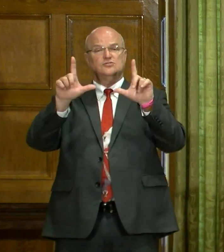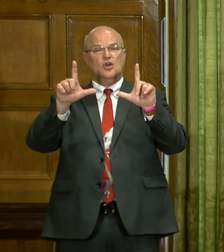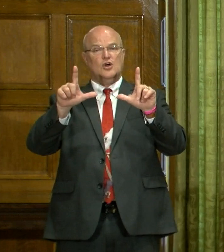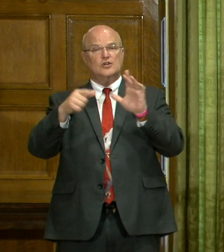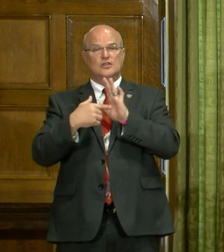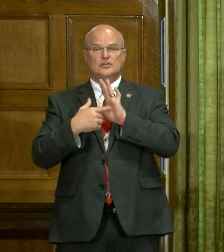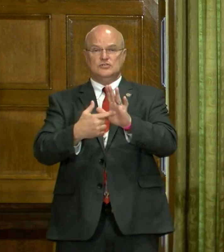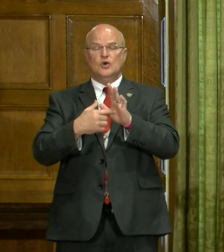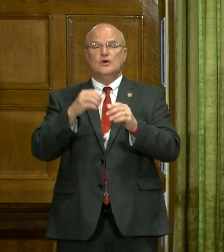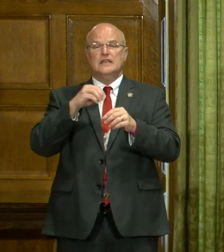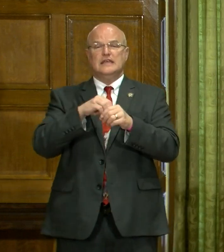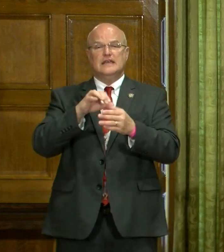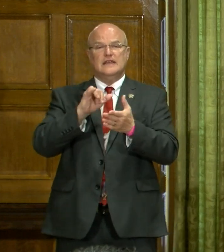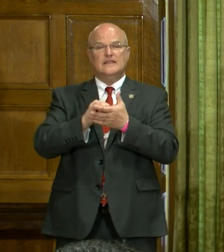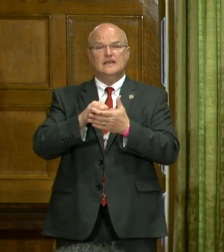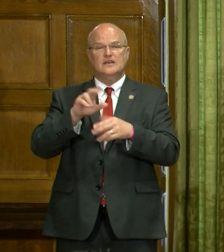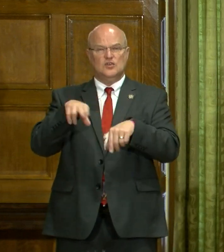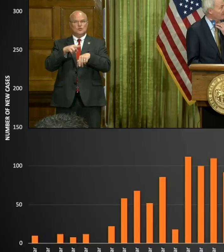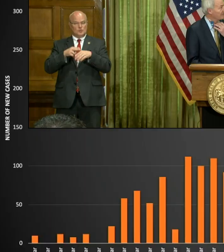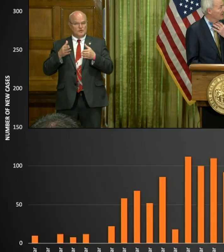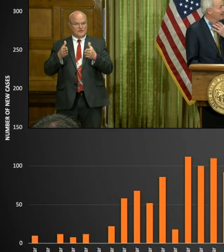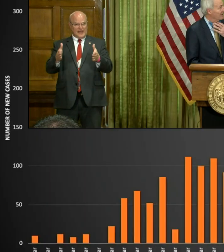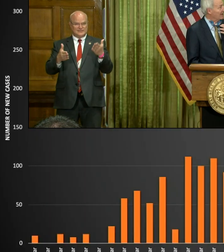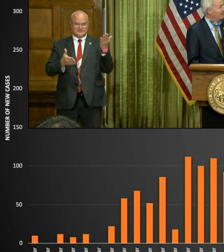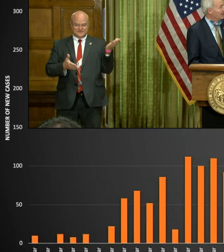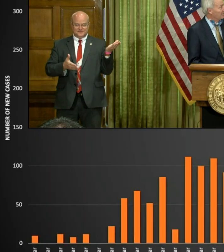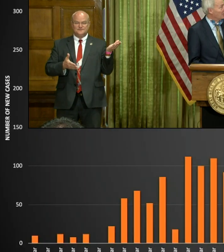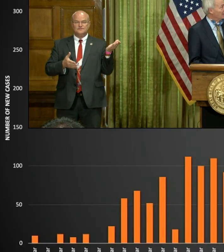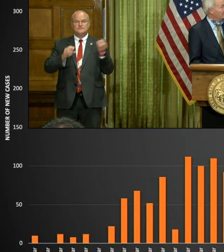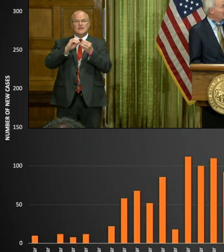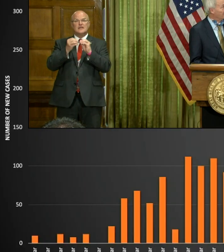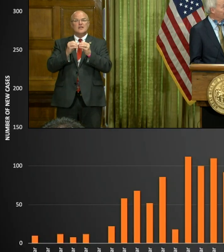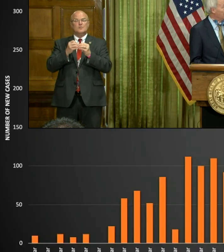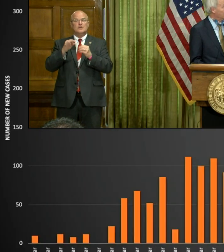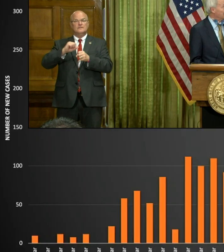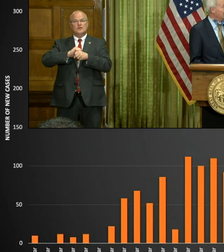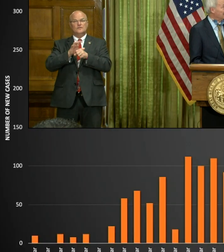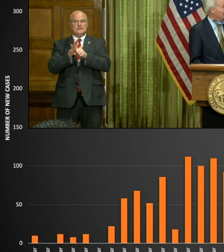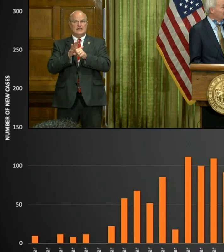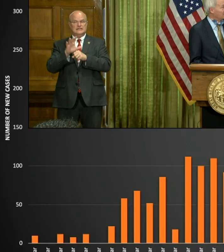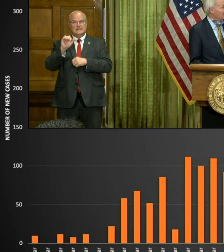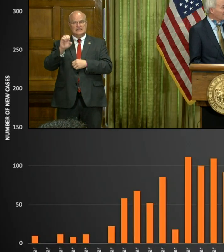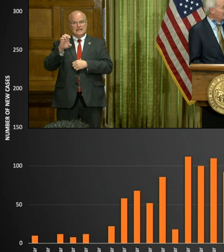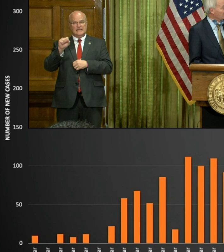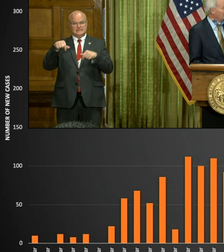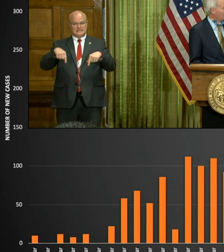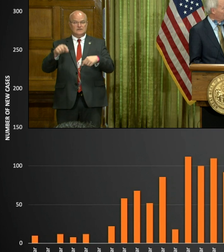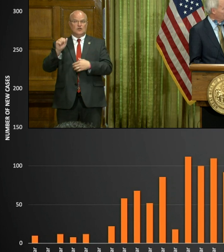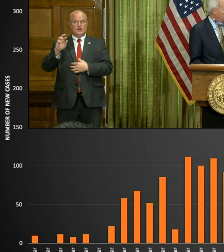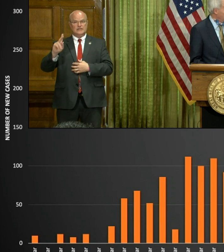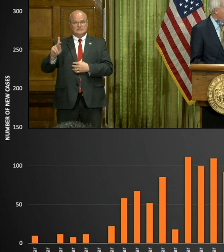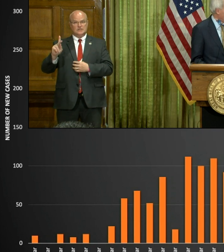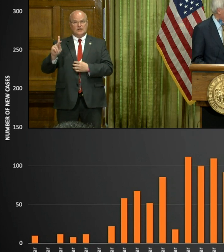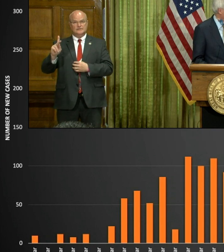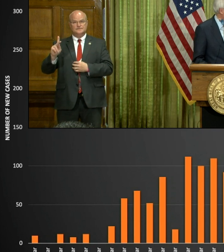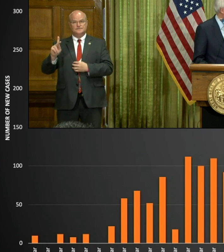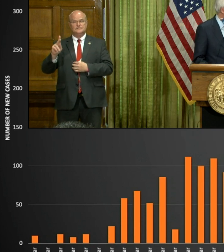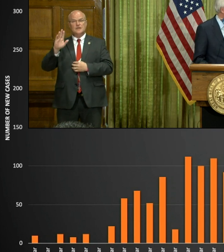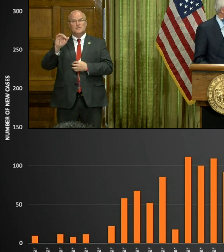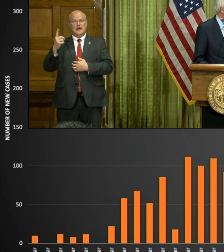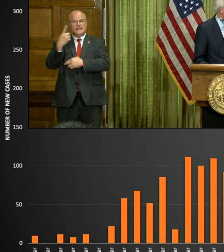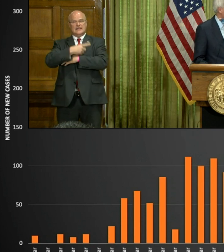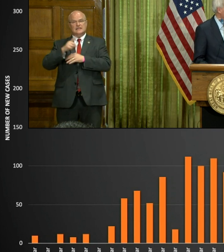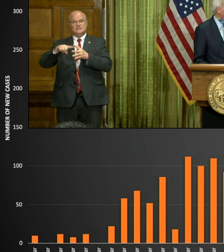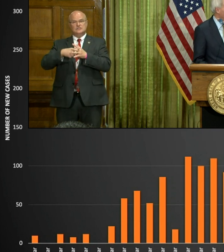charts, we'll just show it in the usual fashion. The number of COVID-19 cases in Arkansas by